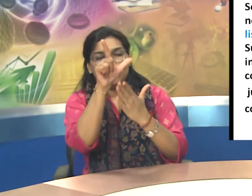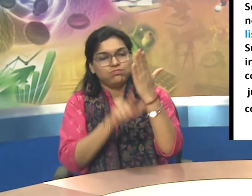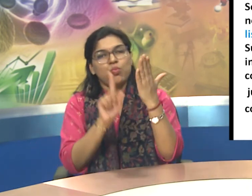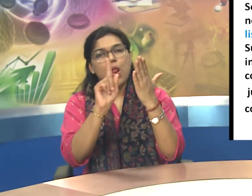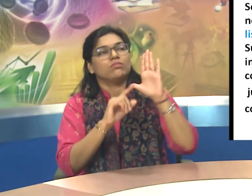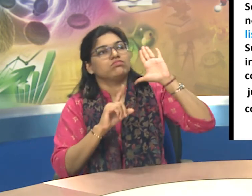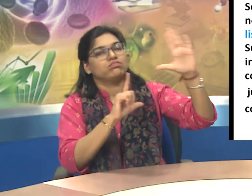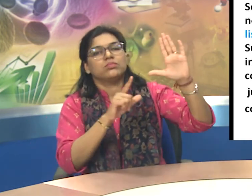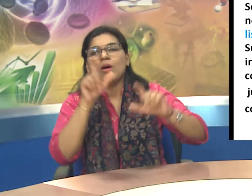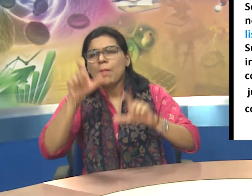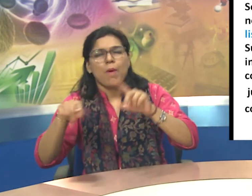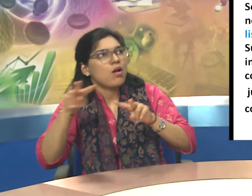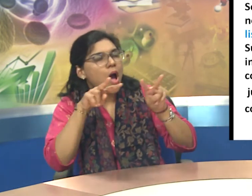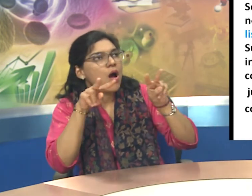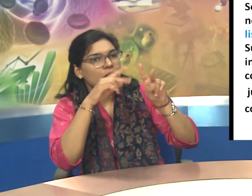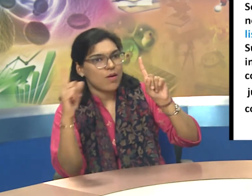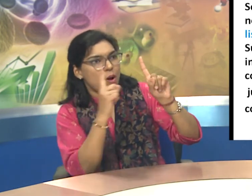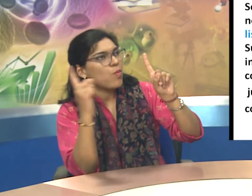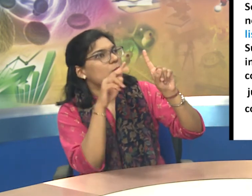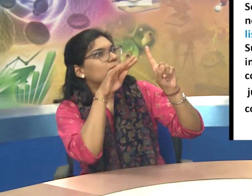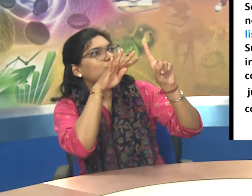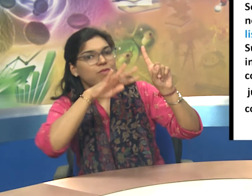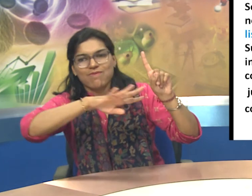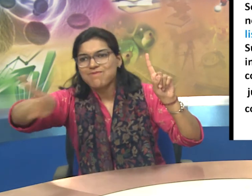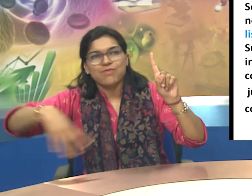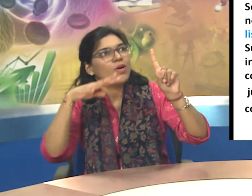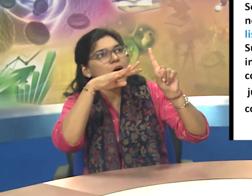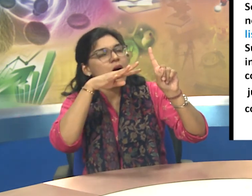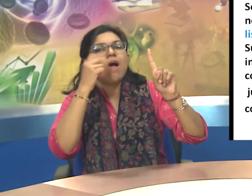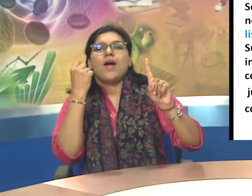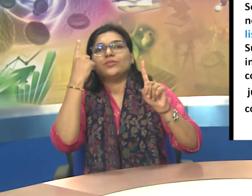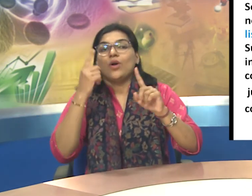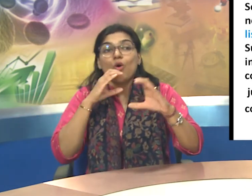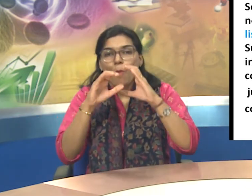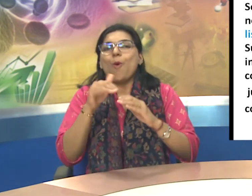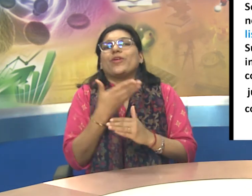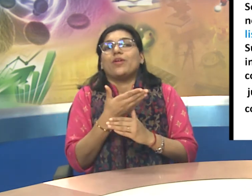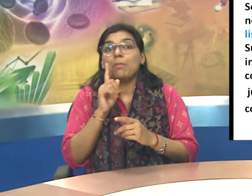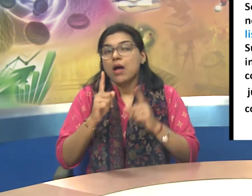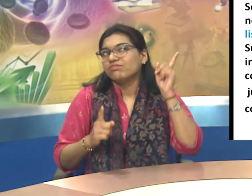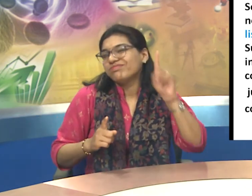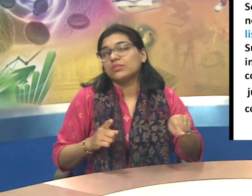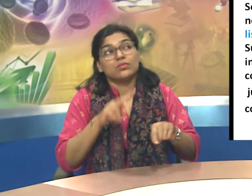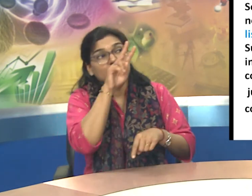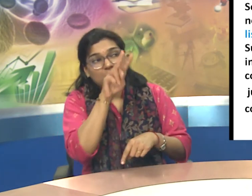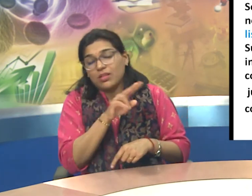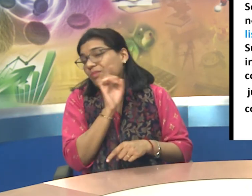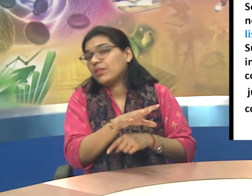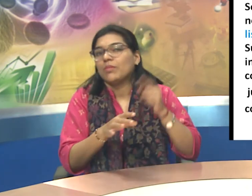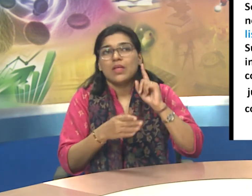information is not important enough to communicate. Such errors